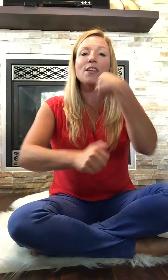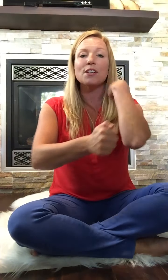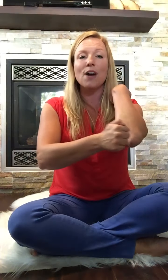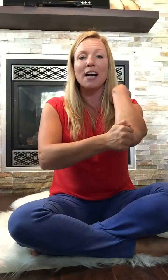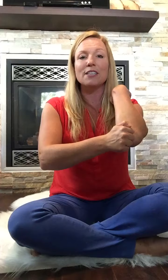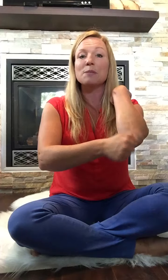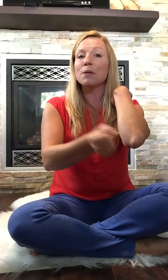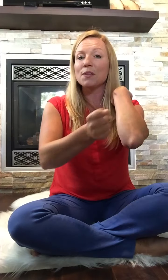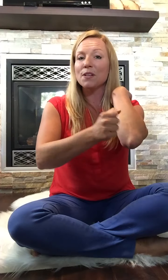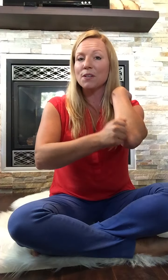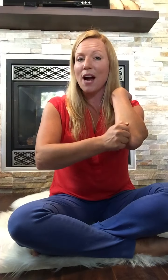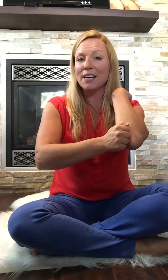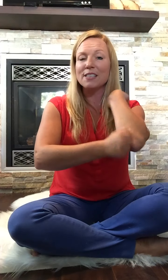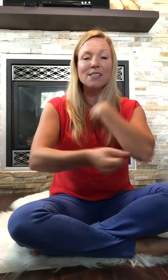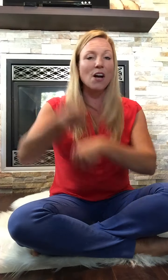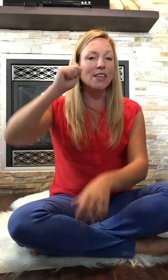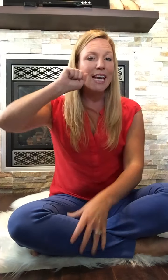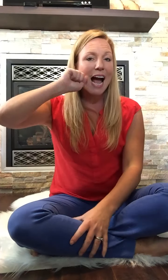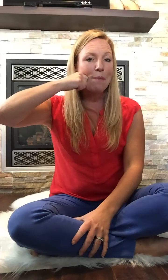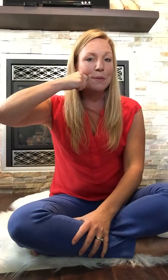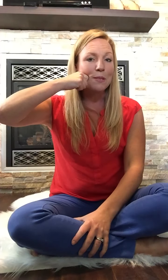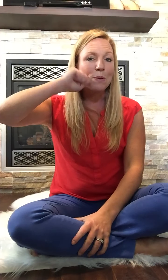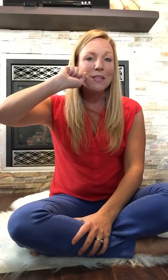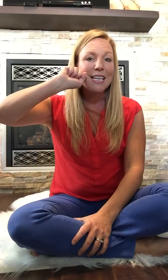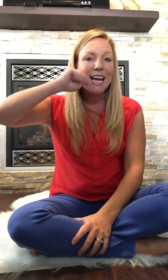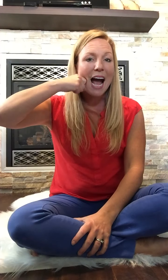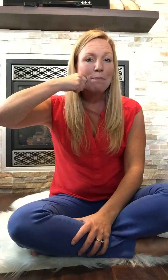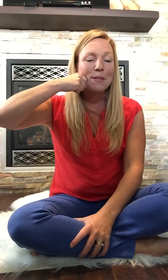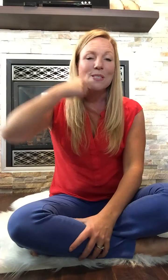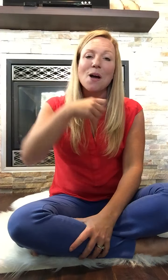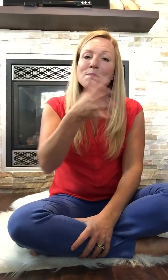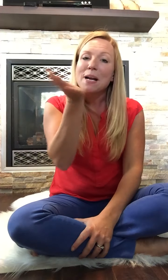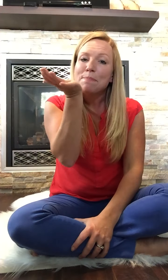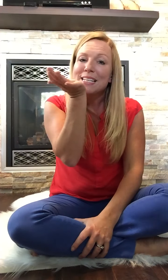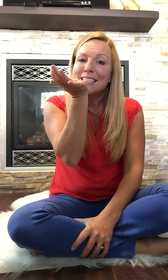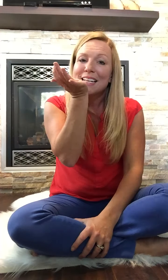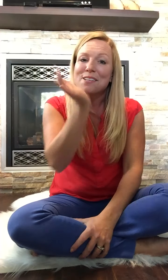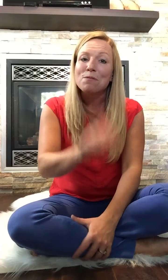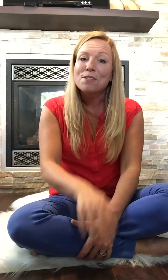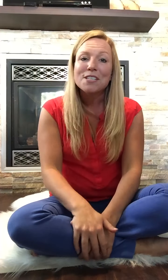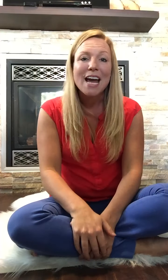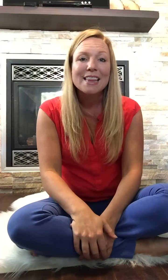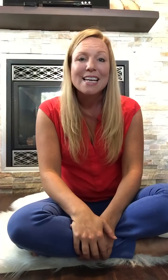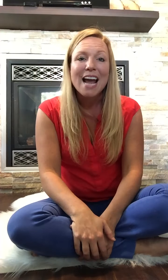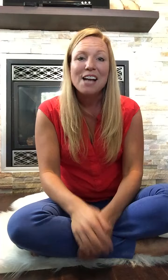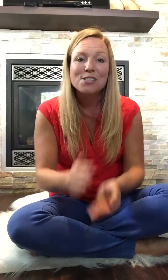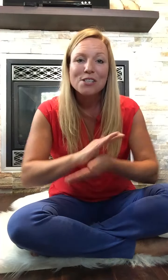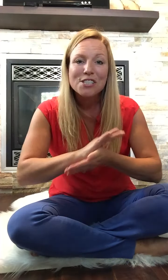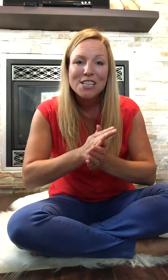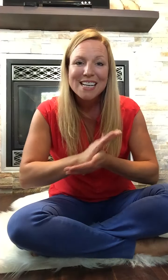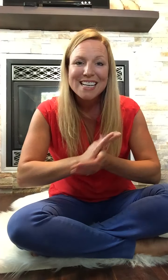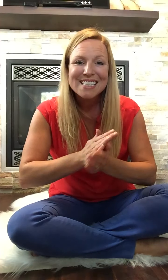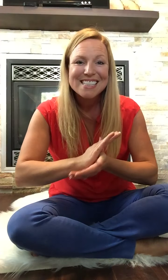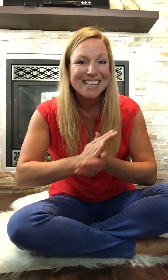the crackers, put the crackers on the apples, put the apples on my pizza. Don't forget the extra cheese.